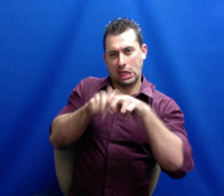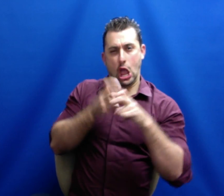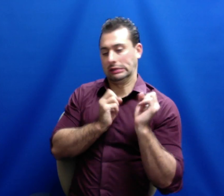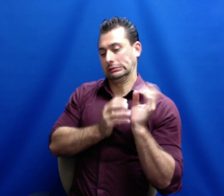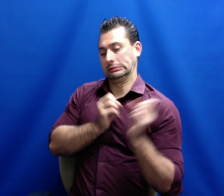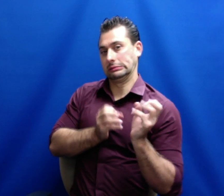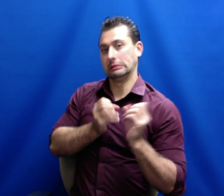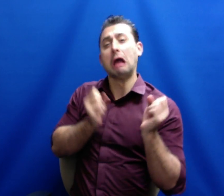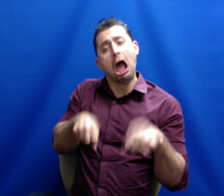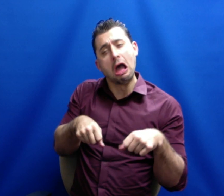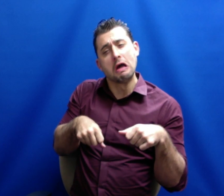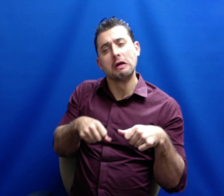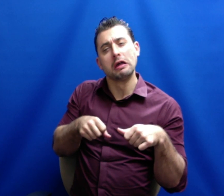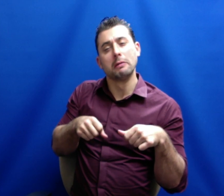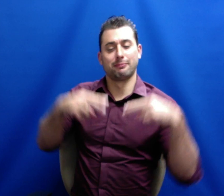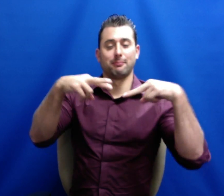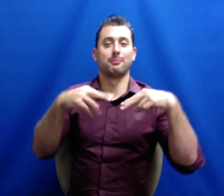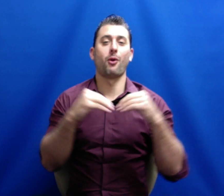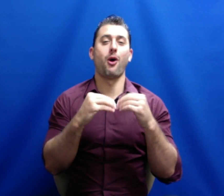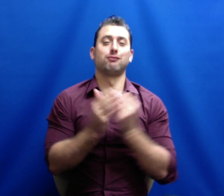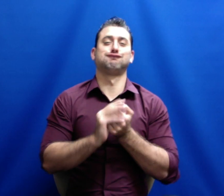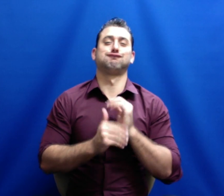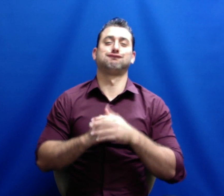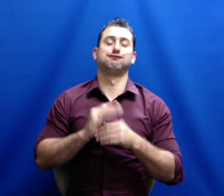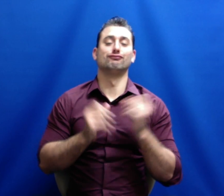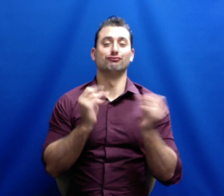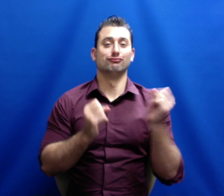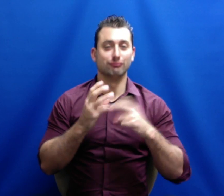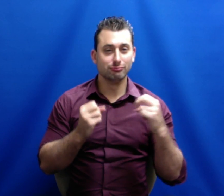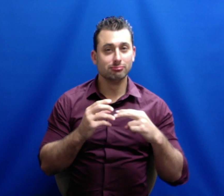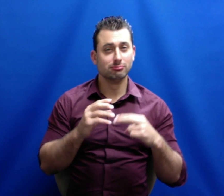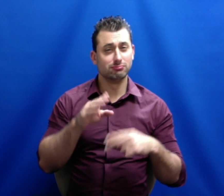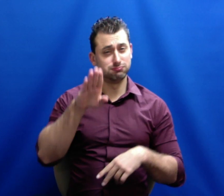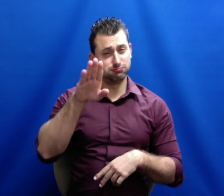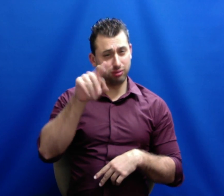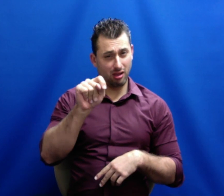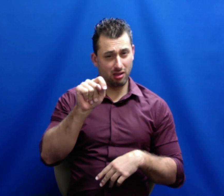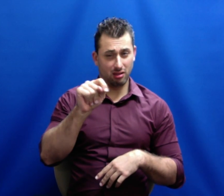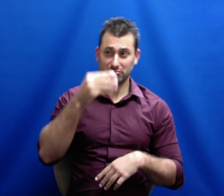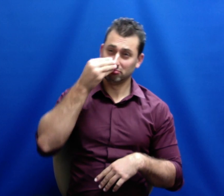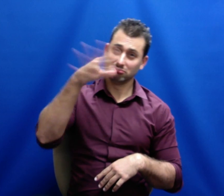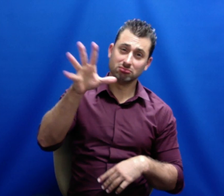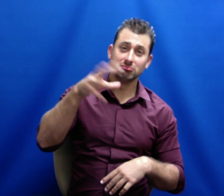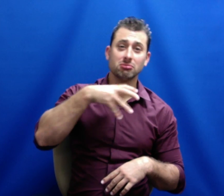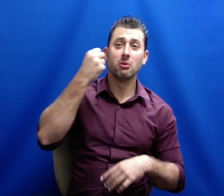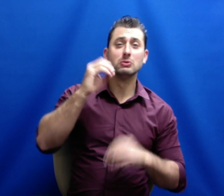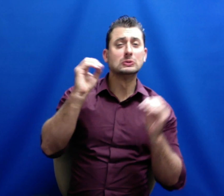sit looking at each other, a visual environment. Sitting next to each other is possible, but it's more comfortable across from each other.